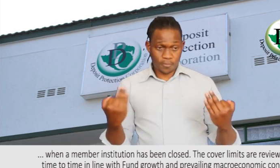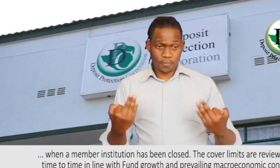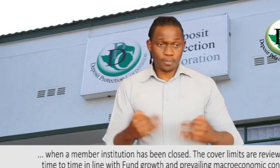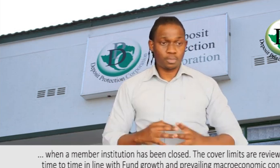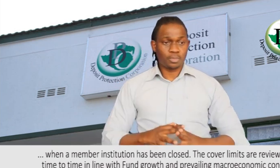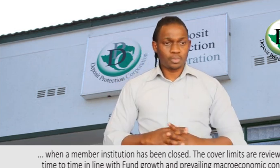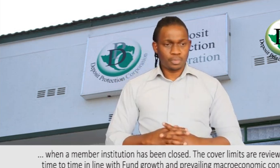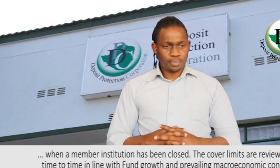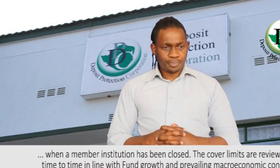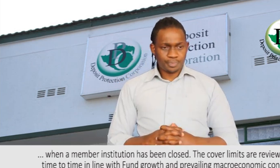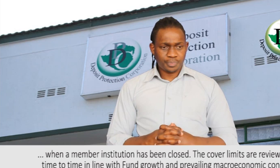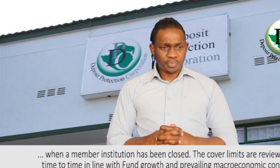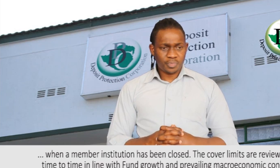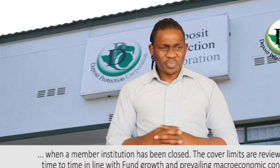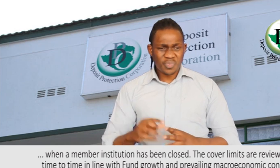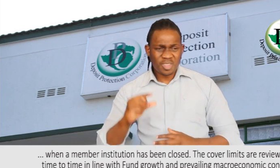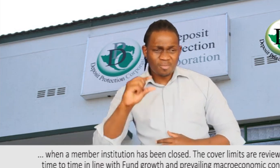prevailing macroeconomic conditions.